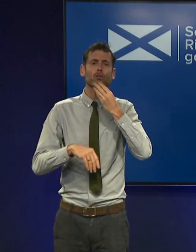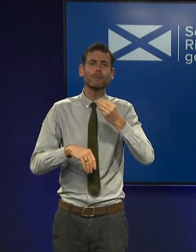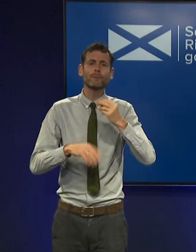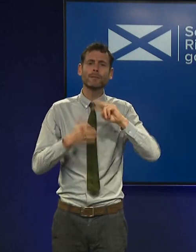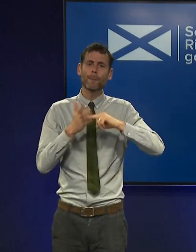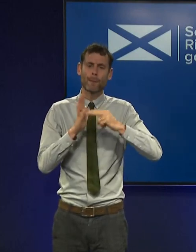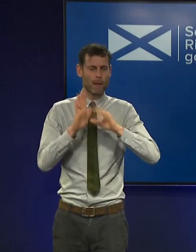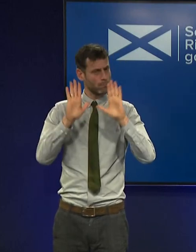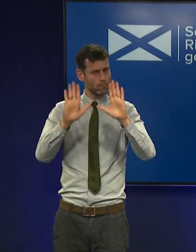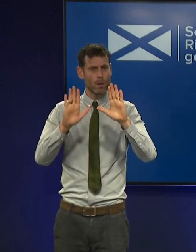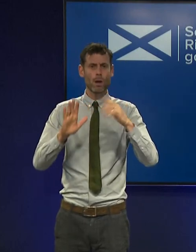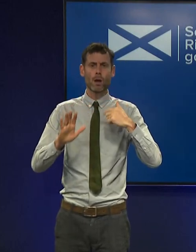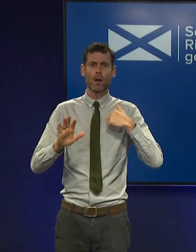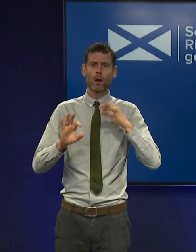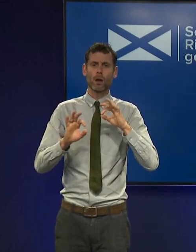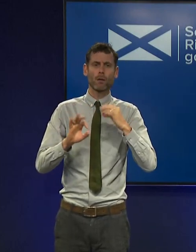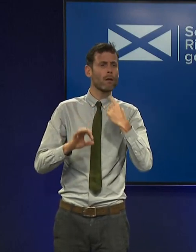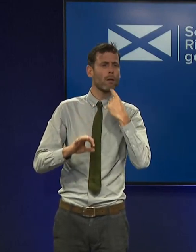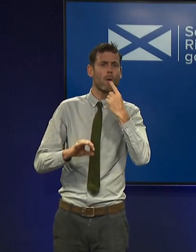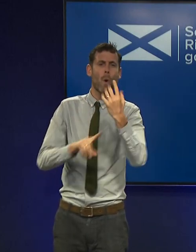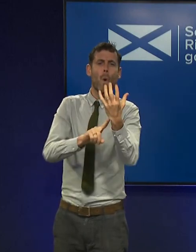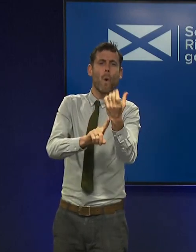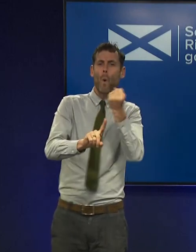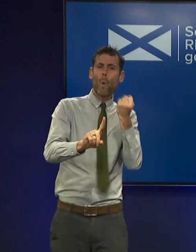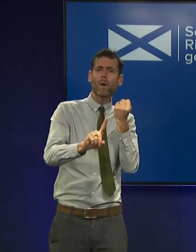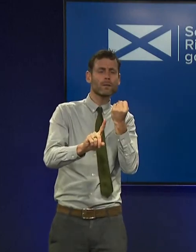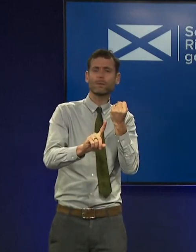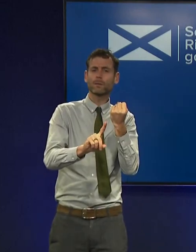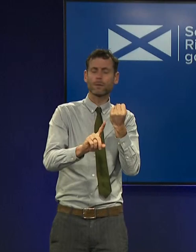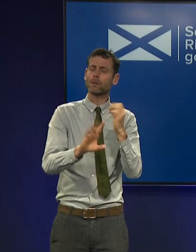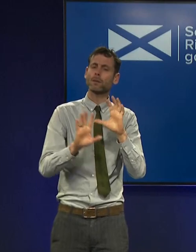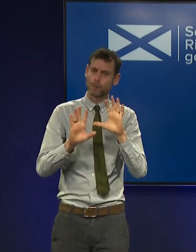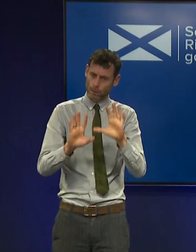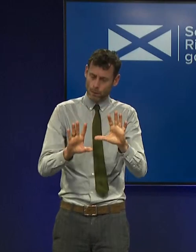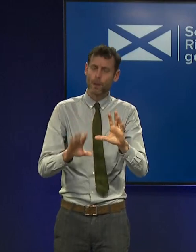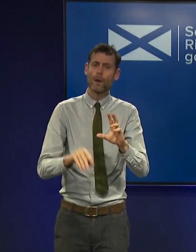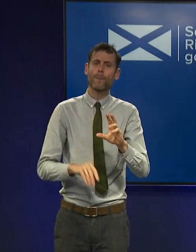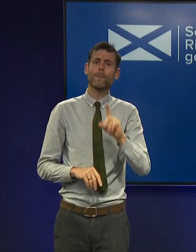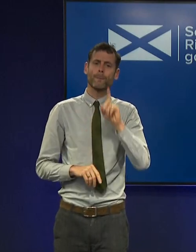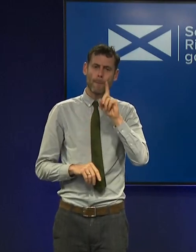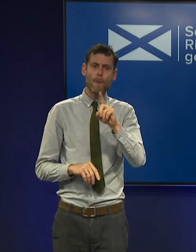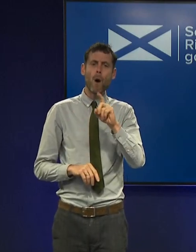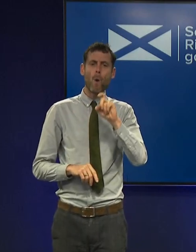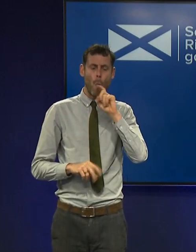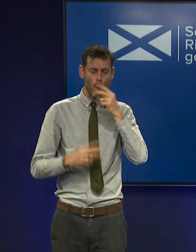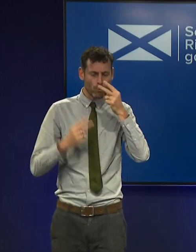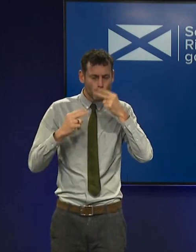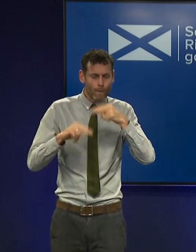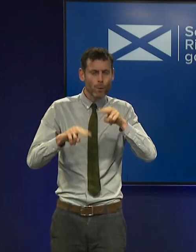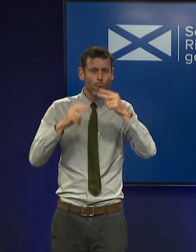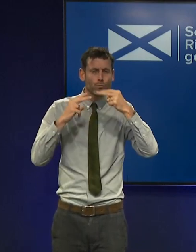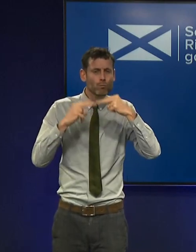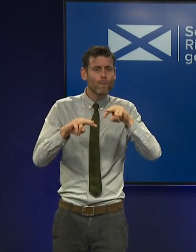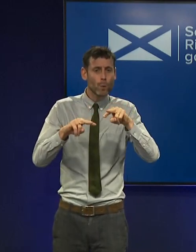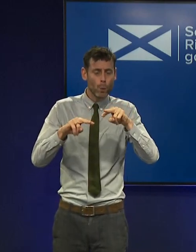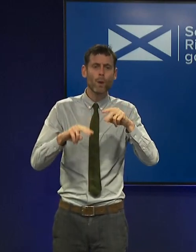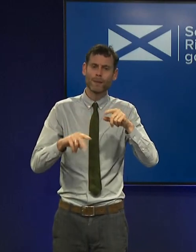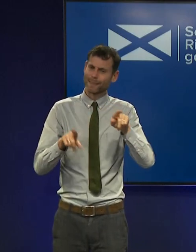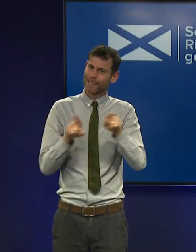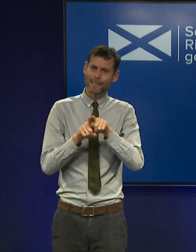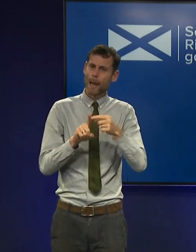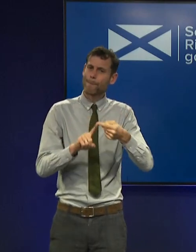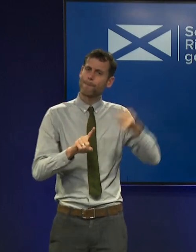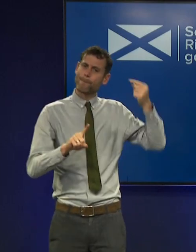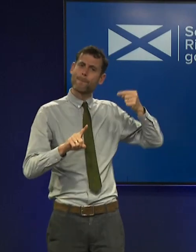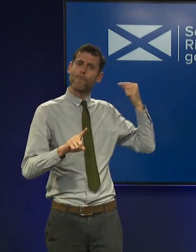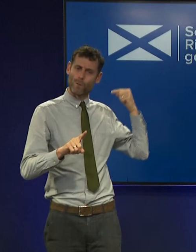next phase of the pandemic, if this proves necessary, as we learn more over the days, I'll do what I've done at previous stages. I'll stand